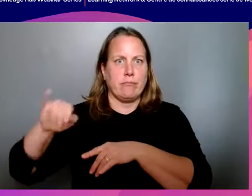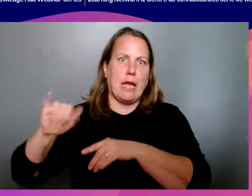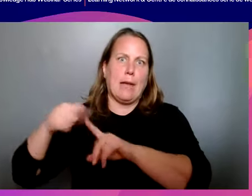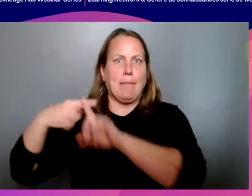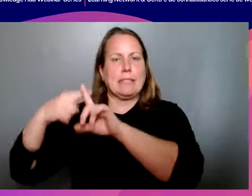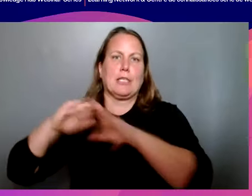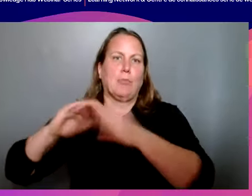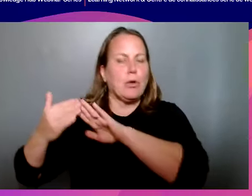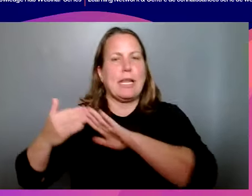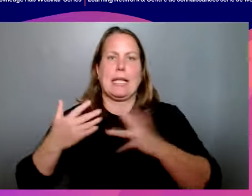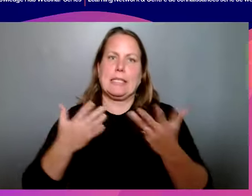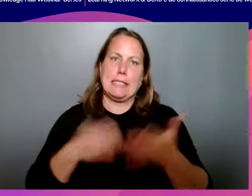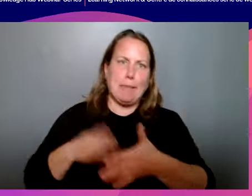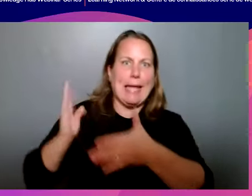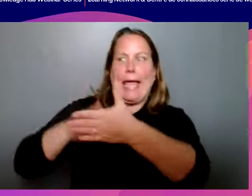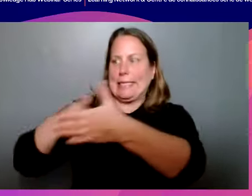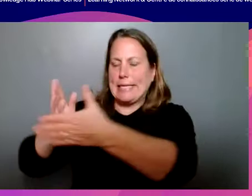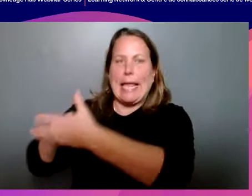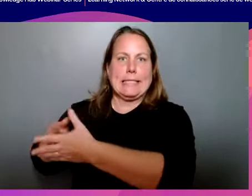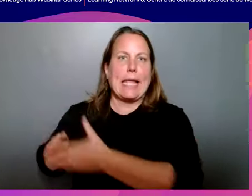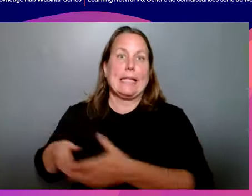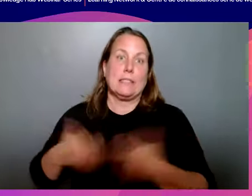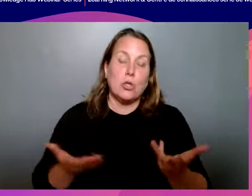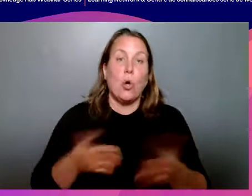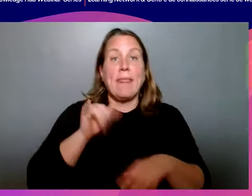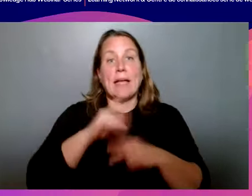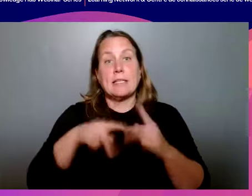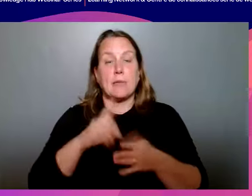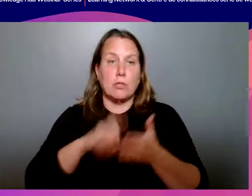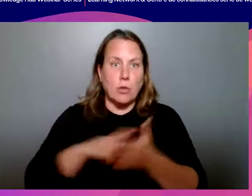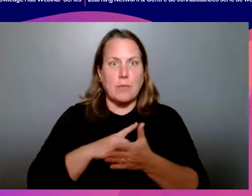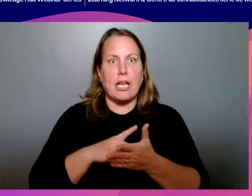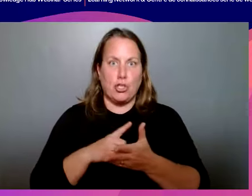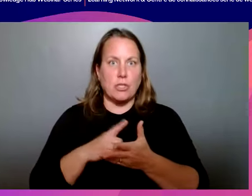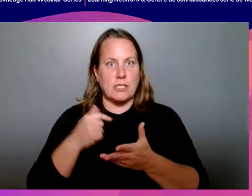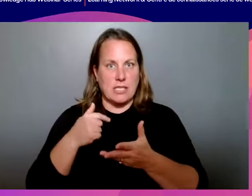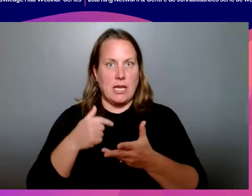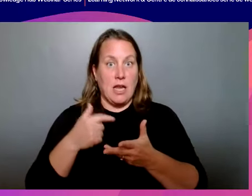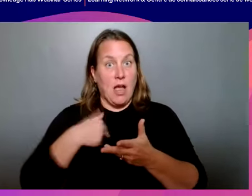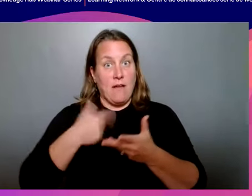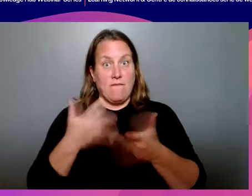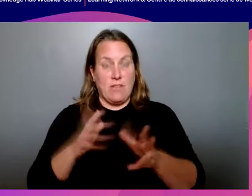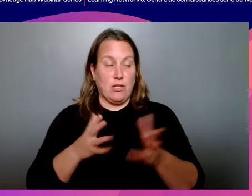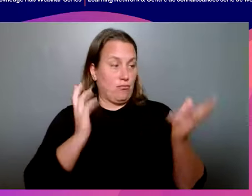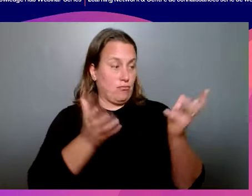that I have currently from folks that I'm talking to who are working in various sectors is that